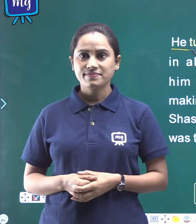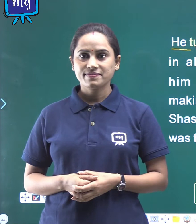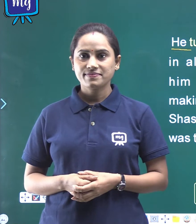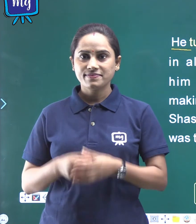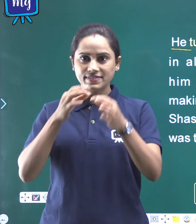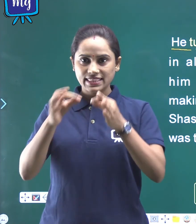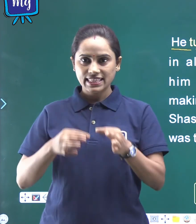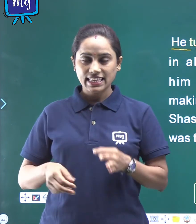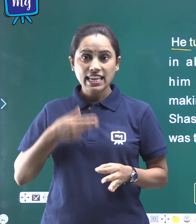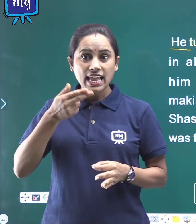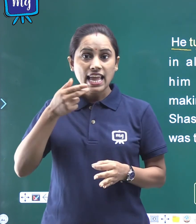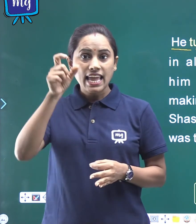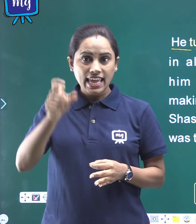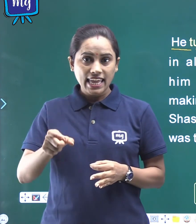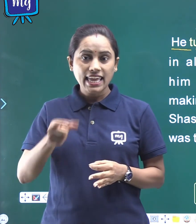He tutored